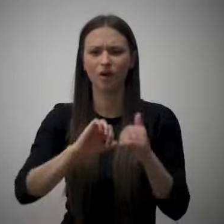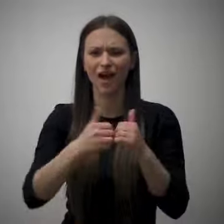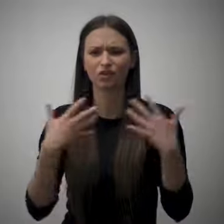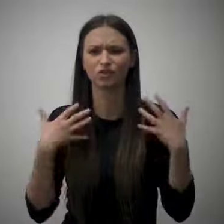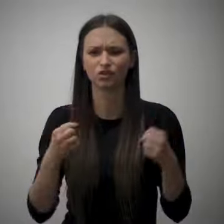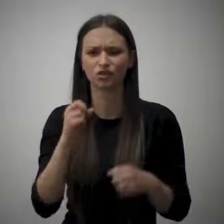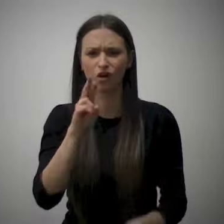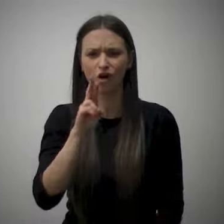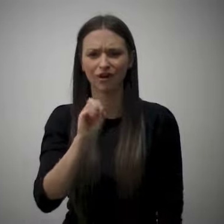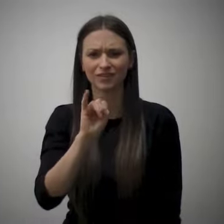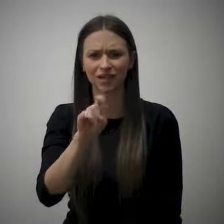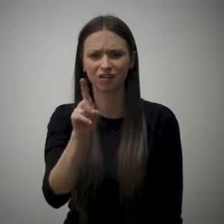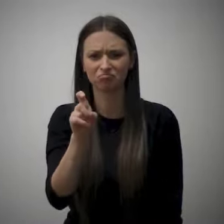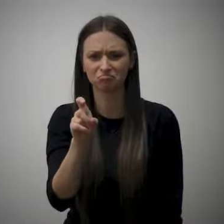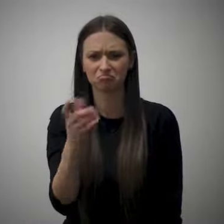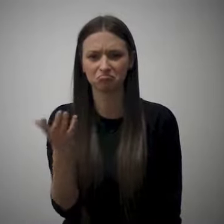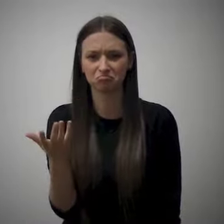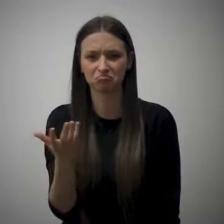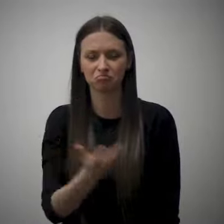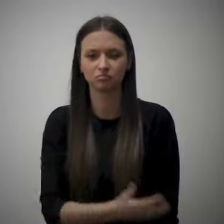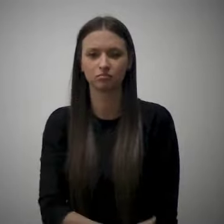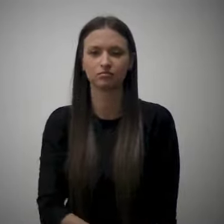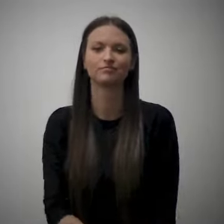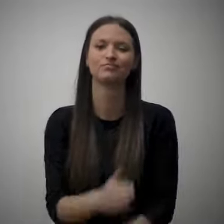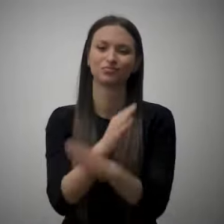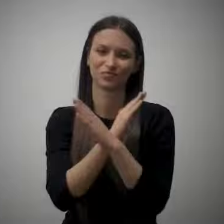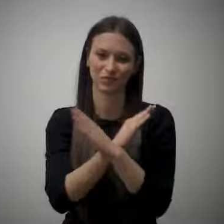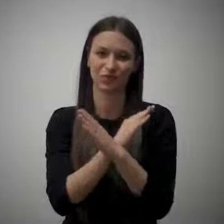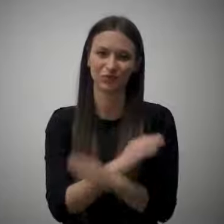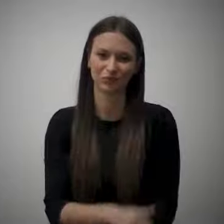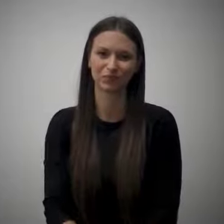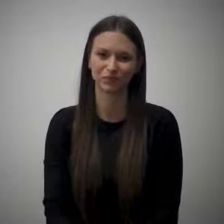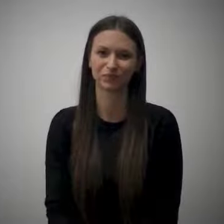Prevention is the only cure for this pernicious kind of injury.